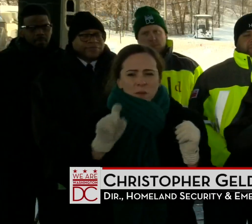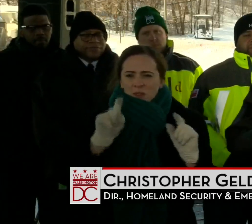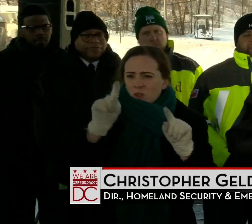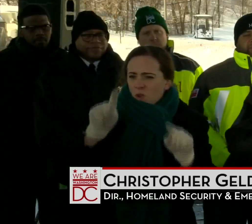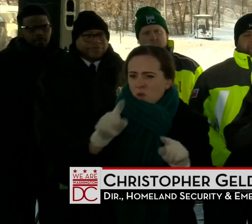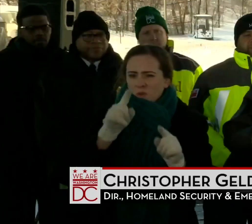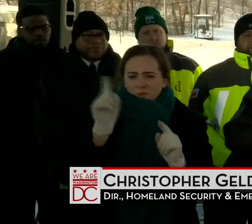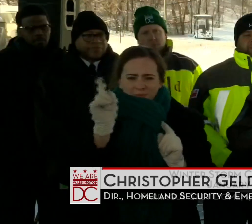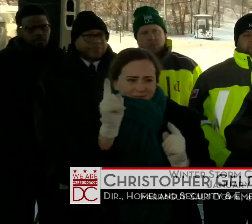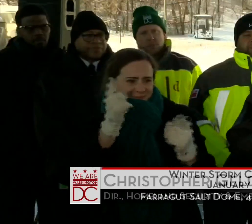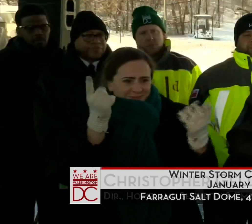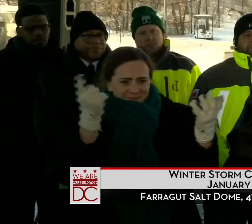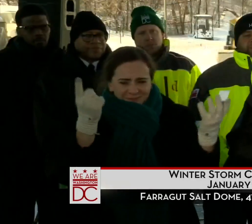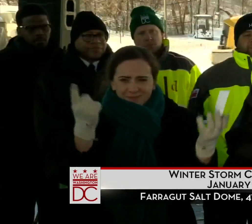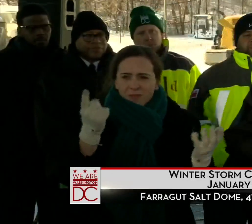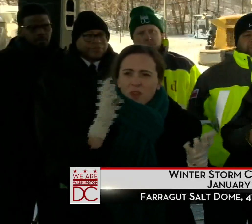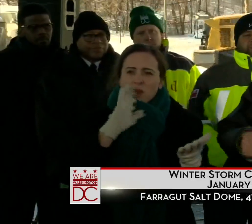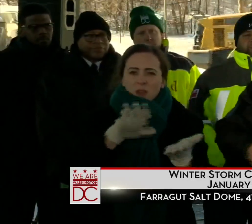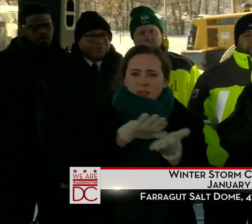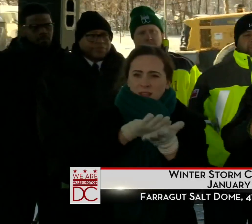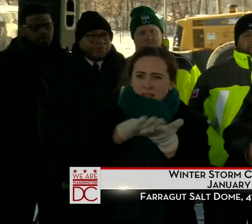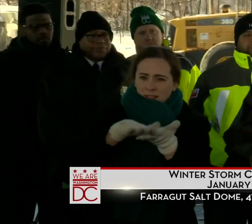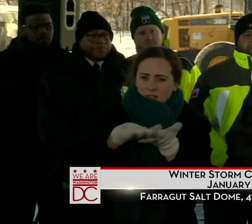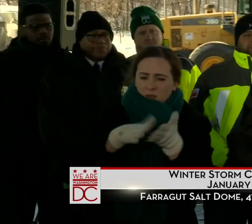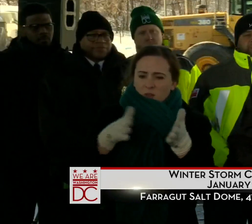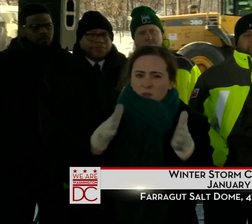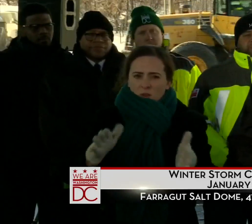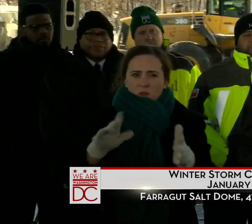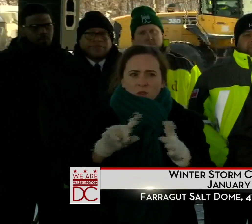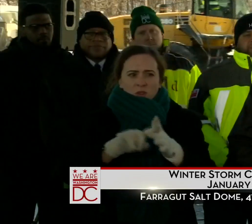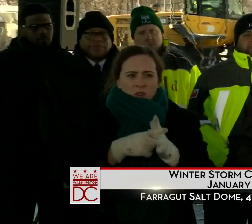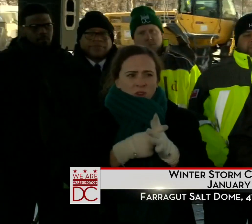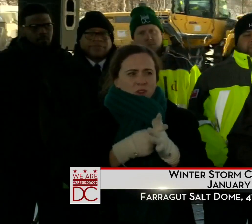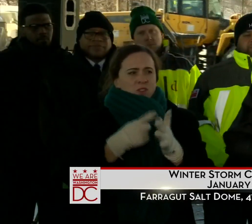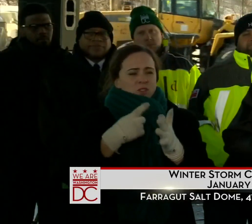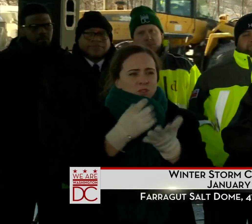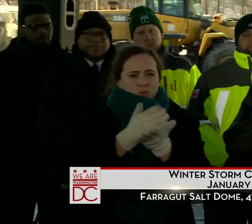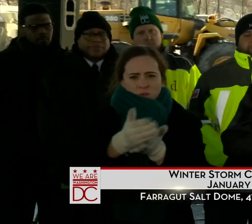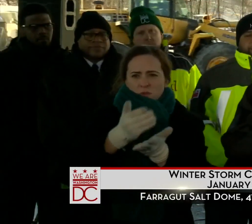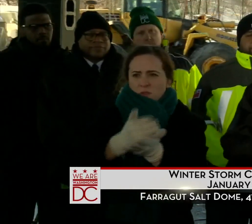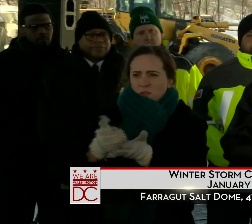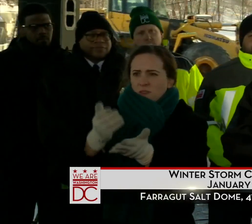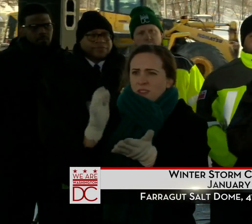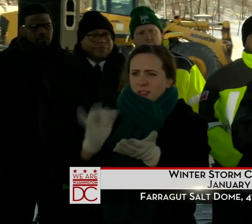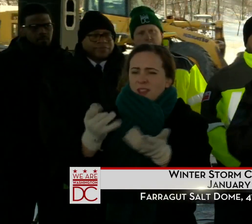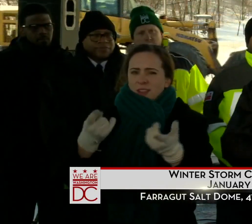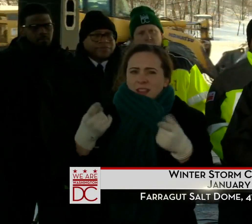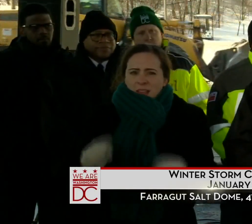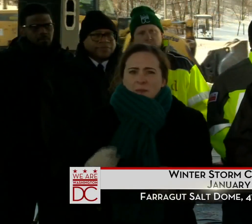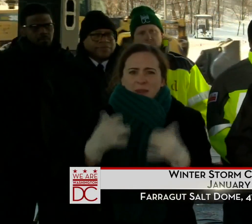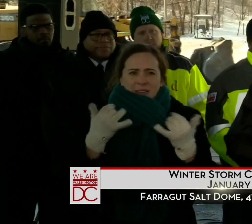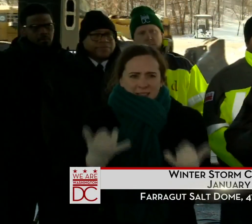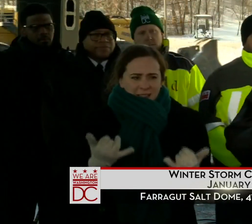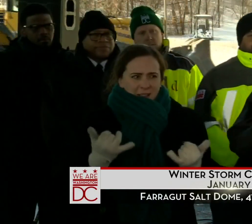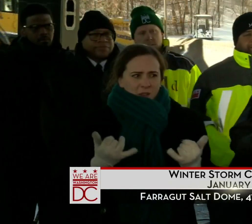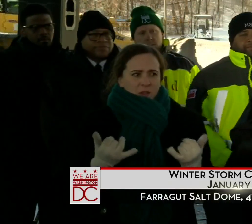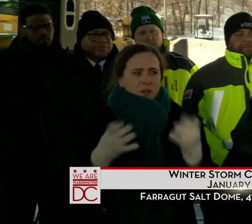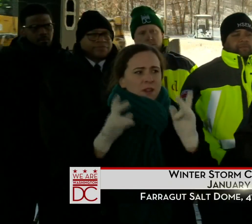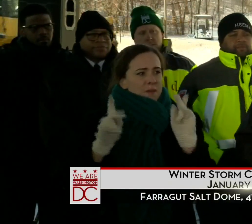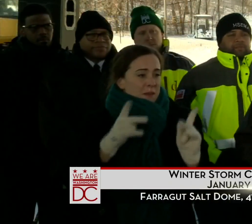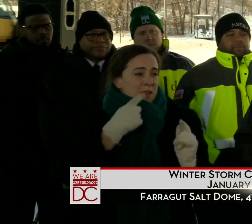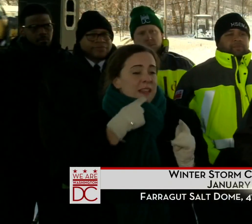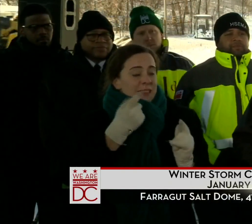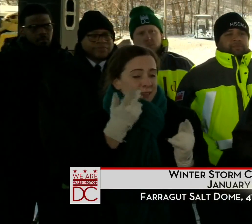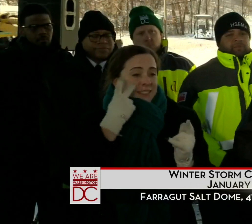which is why I said we're going to clear our roads, and then we're going to start to get that removal operation going. And it's actually happening now, as folks have said. They've seen